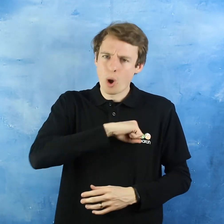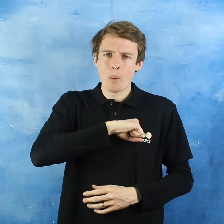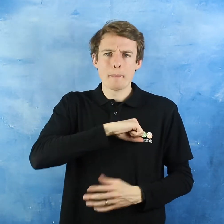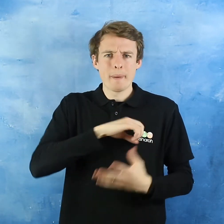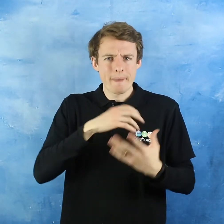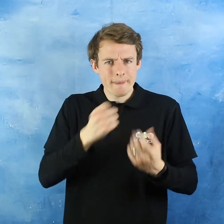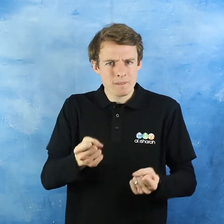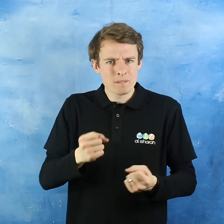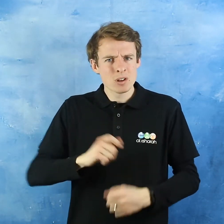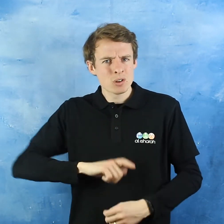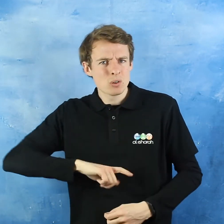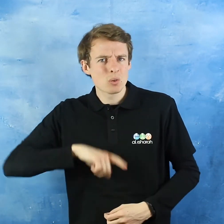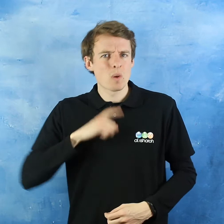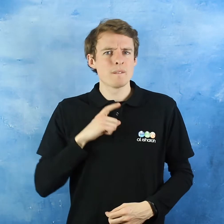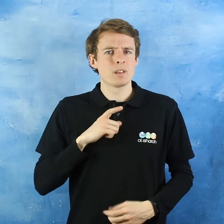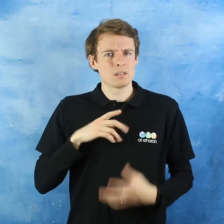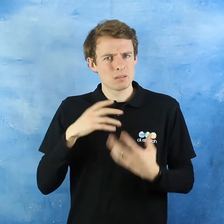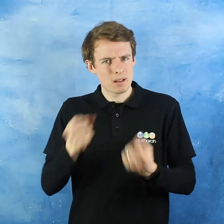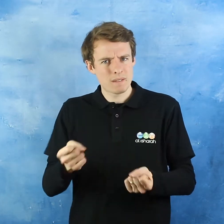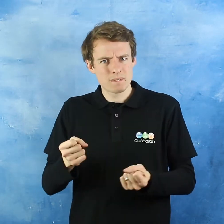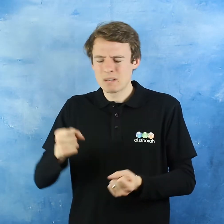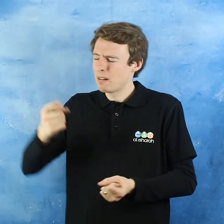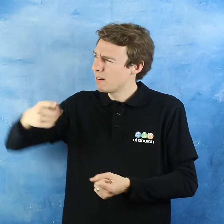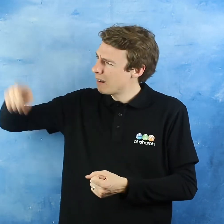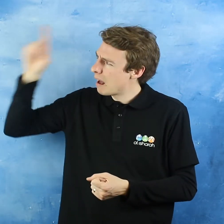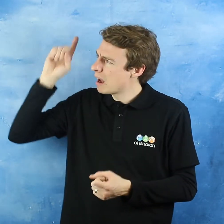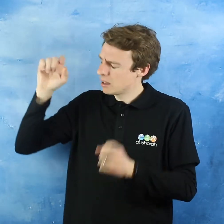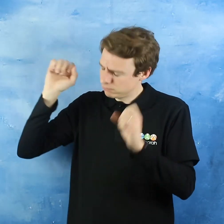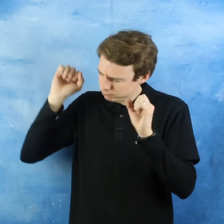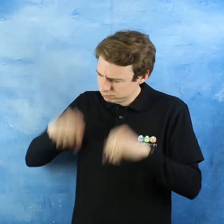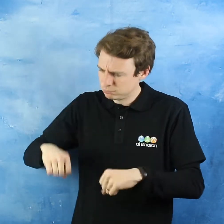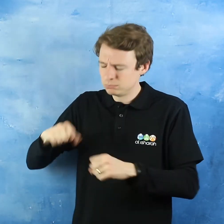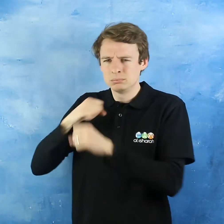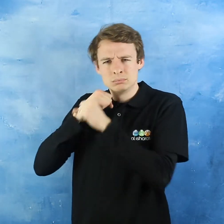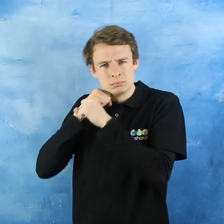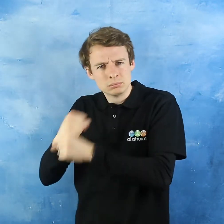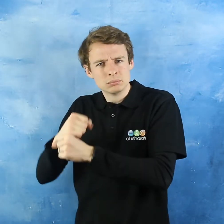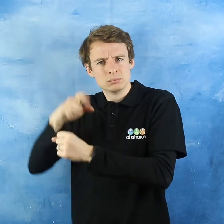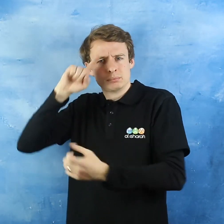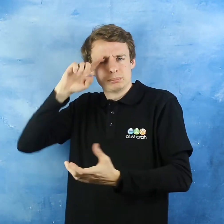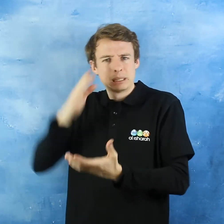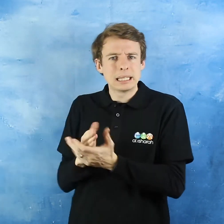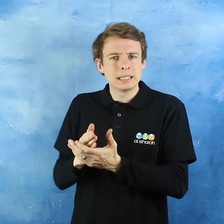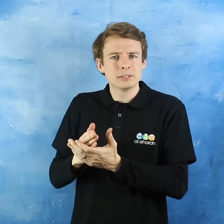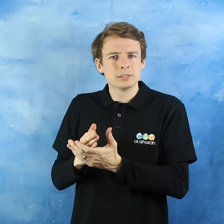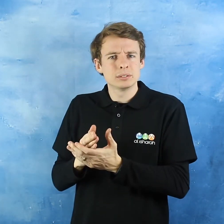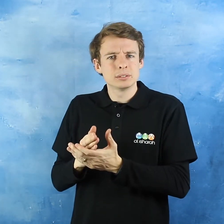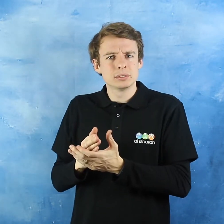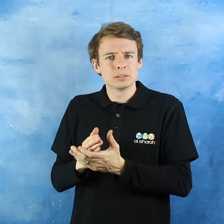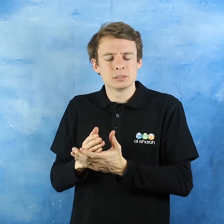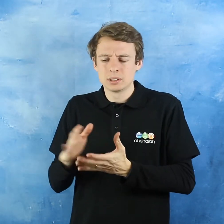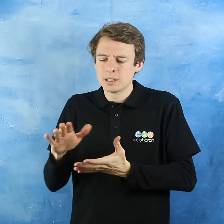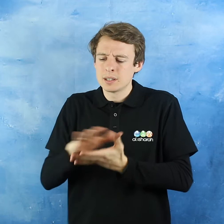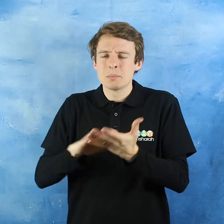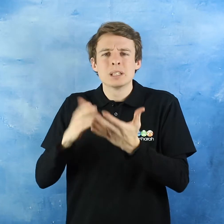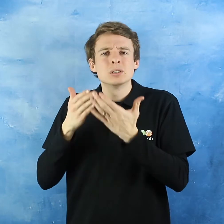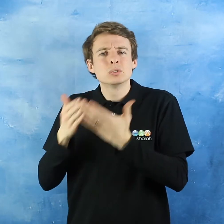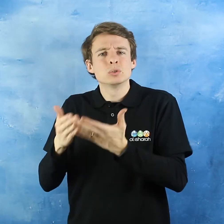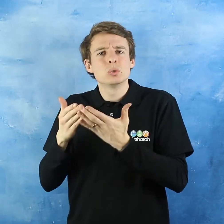accepted. But when, in which method, it leaves, you leave it to in the hand of Allah subhanahu wa